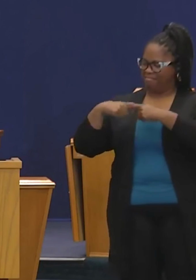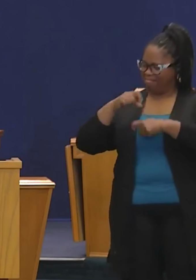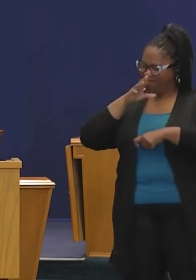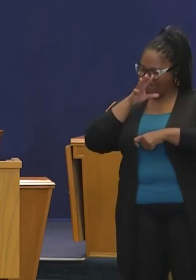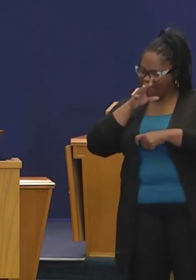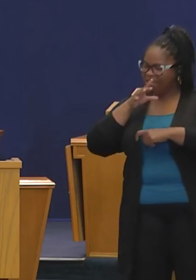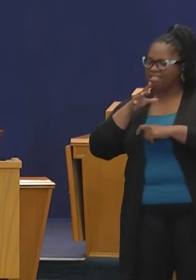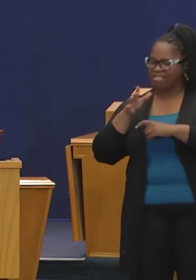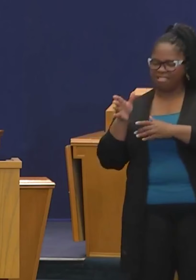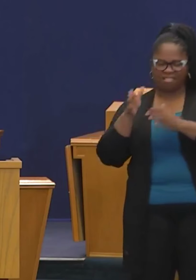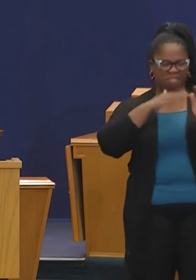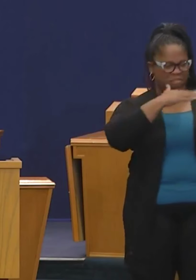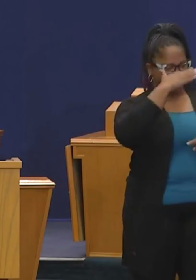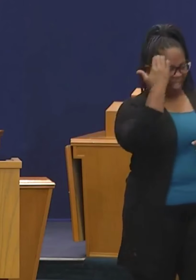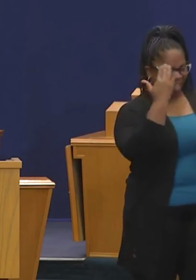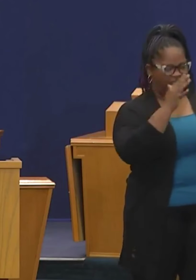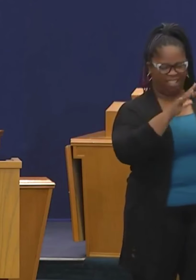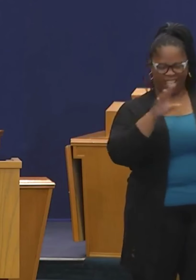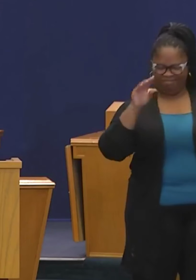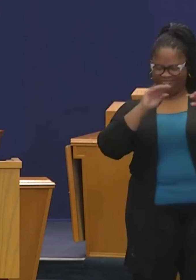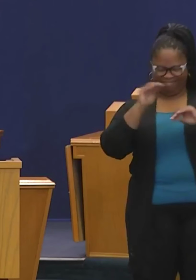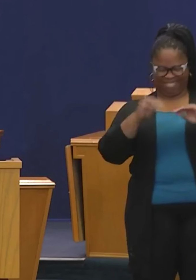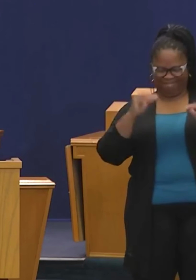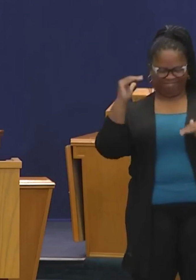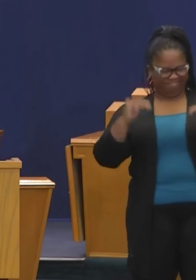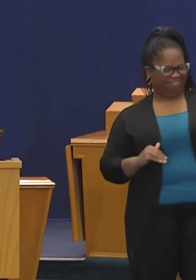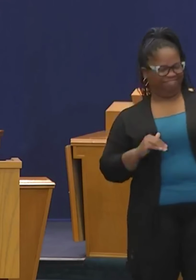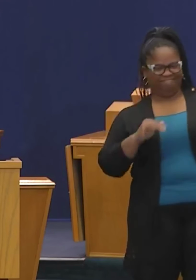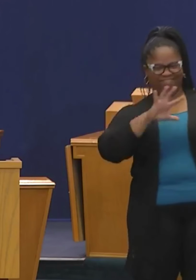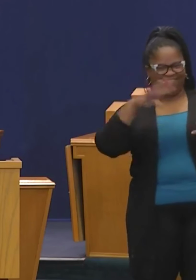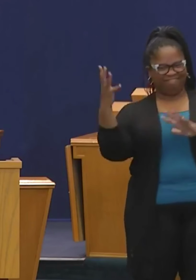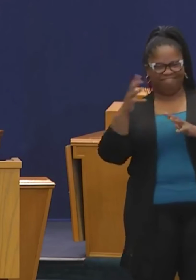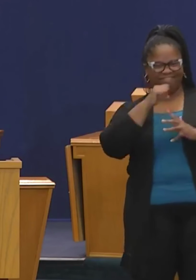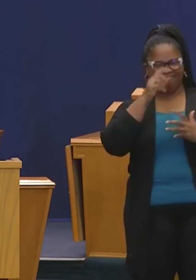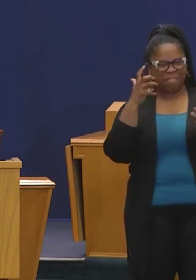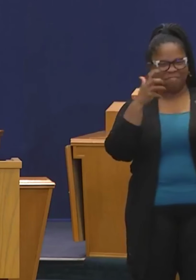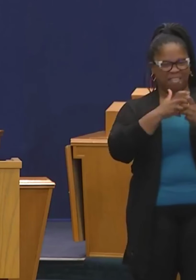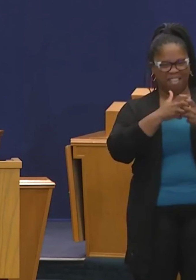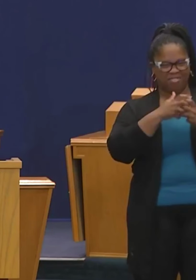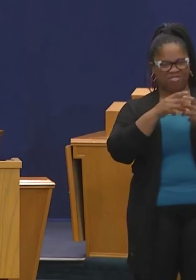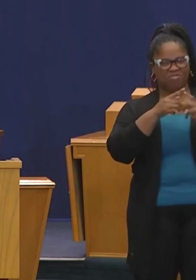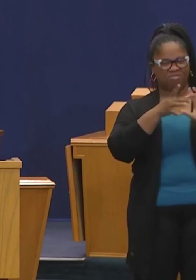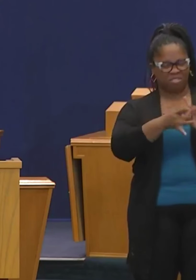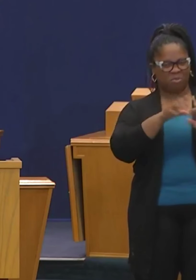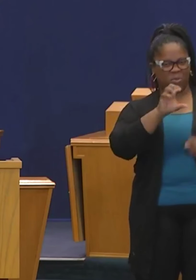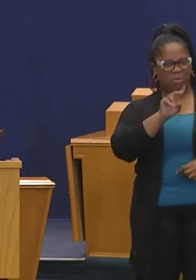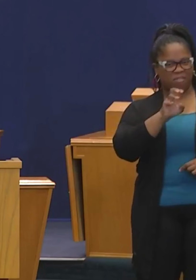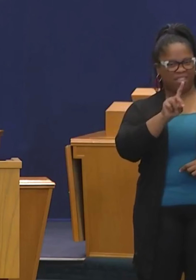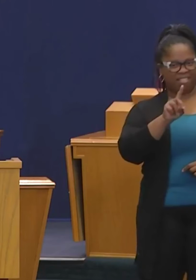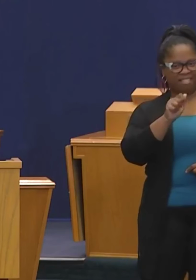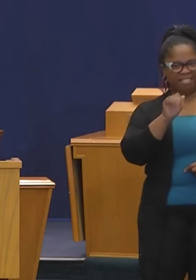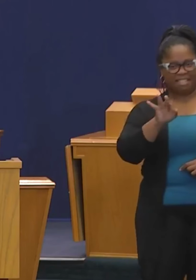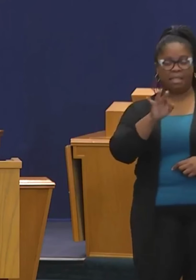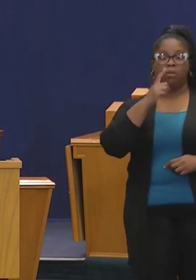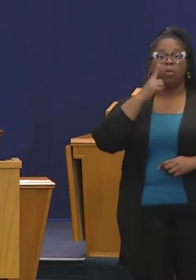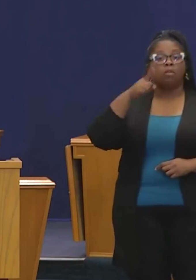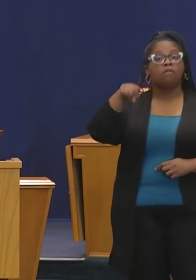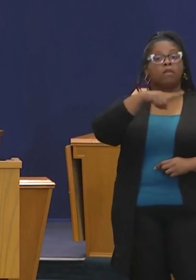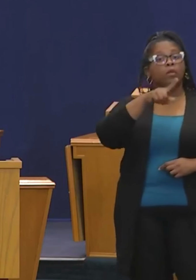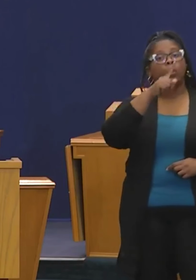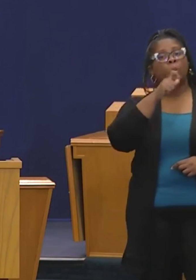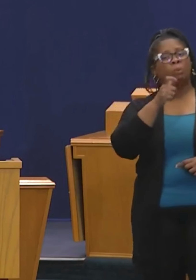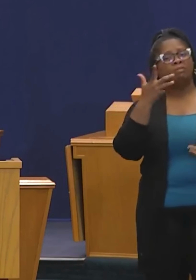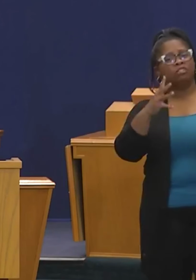to the total numbers of folks who are dying of COVID-19. To all of you who have